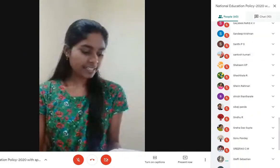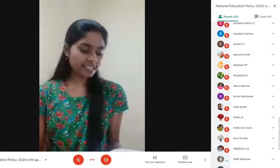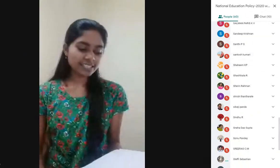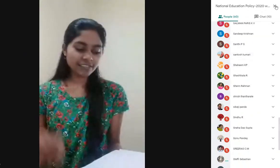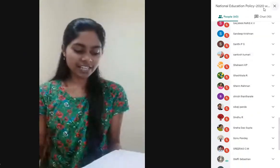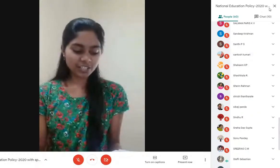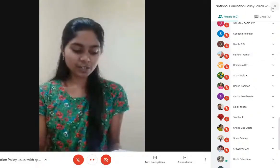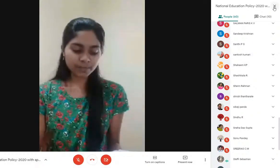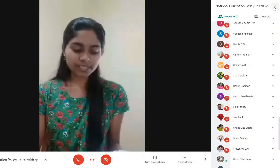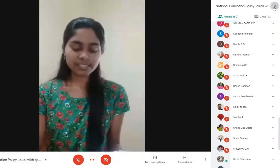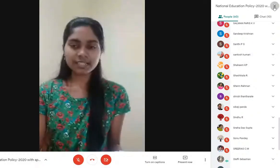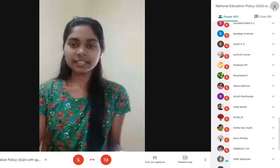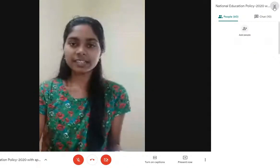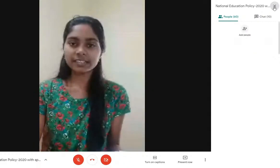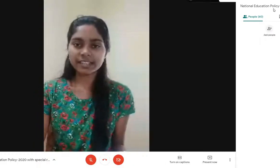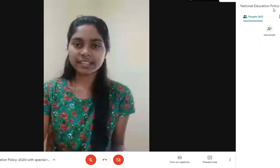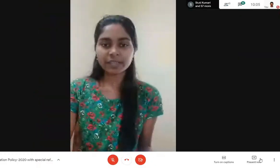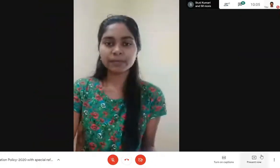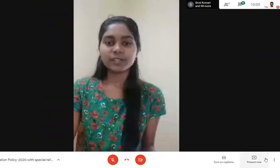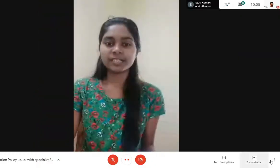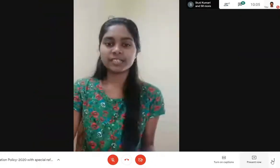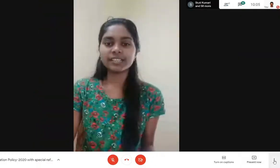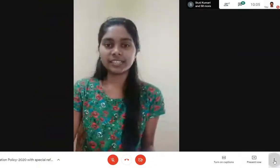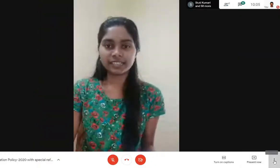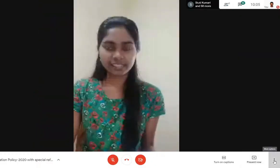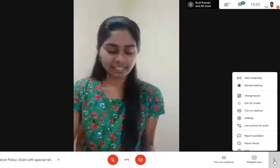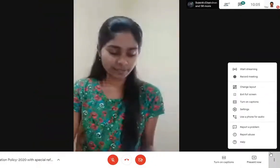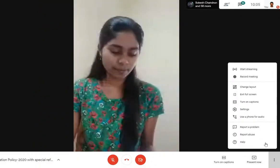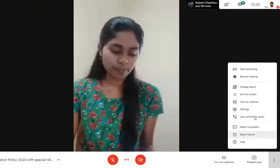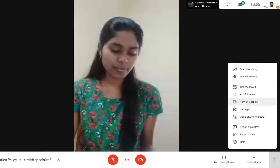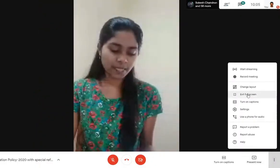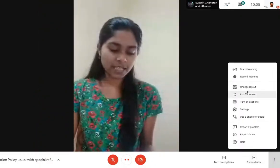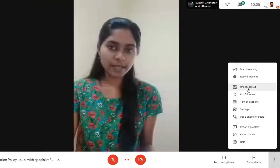He is a well-known person in deaf community in India.